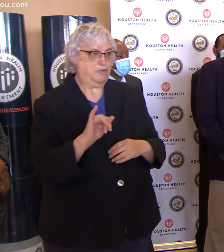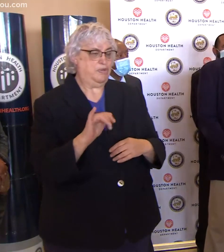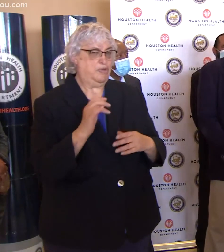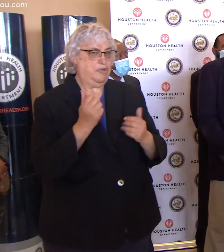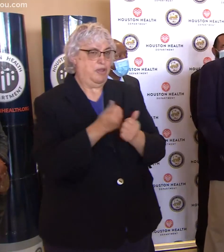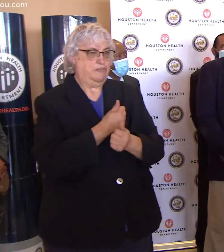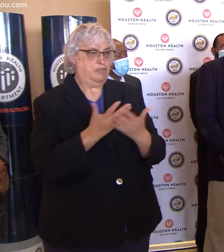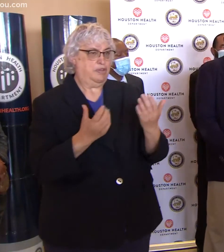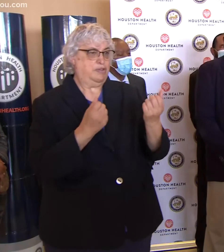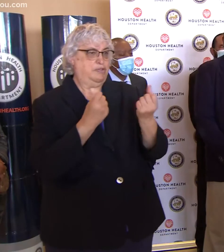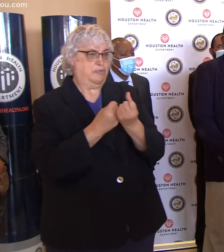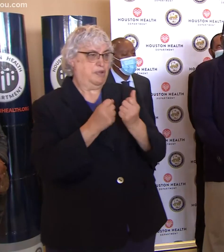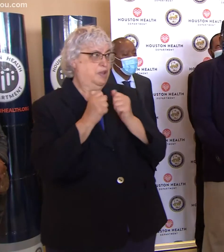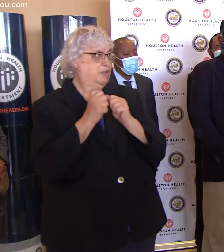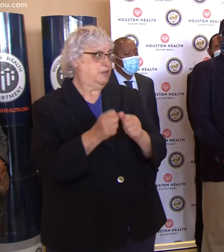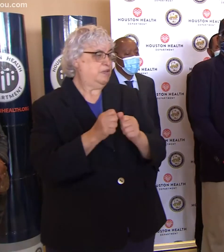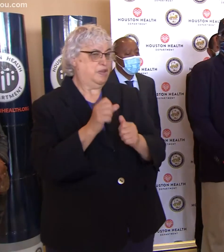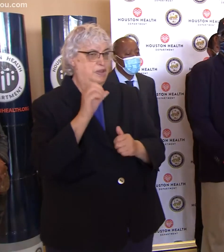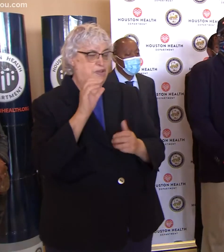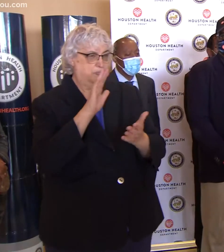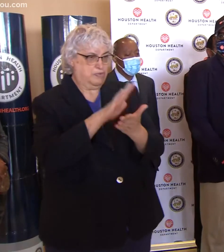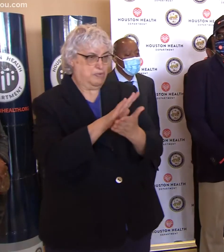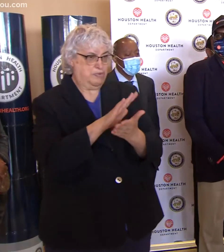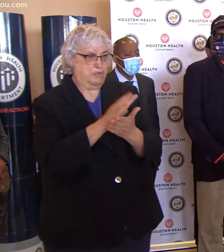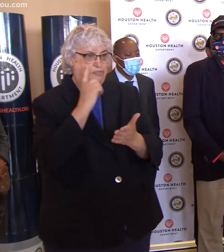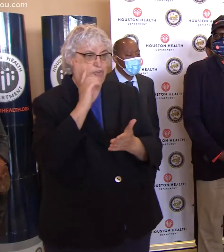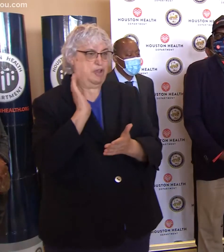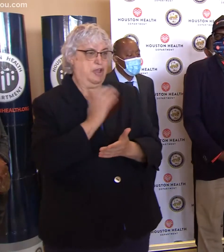to support continuing education for our children.